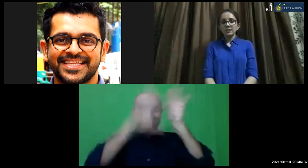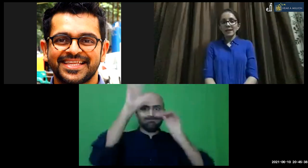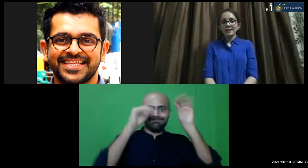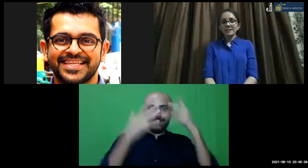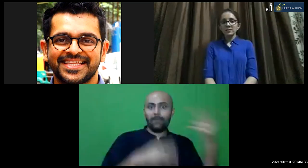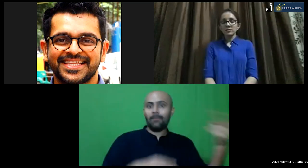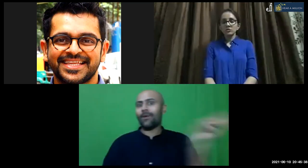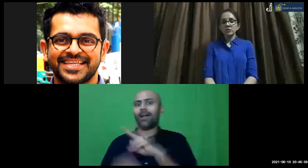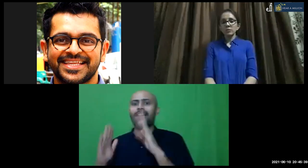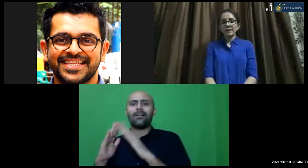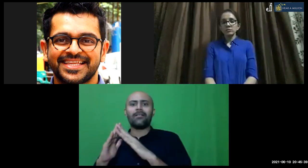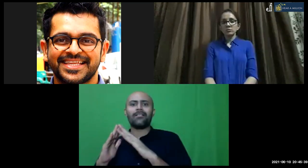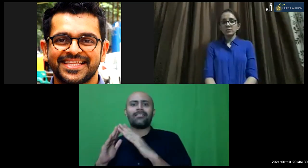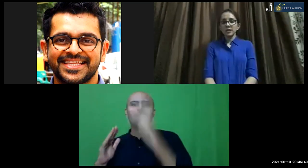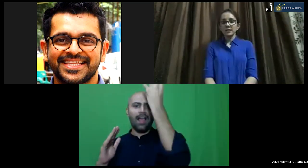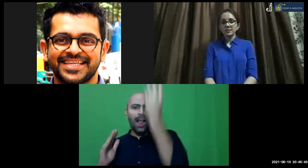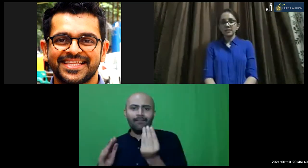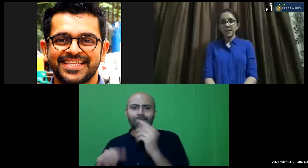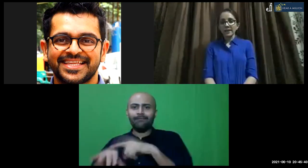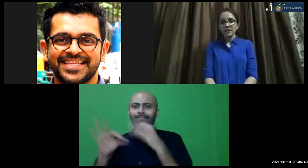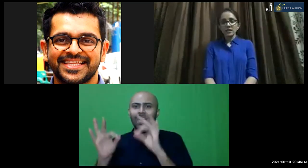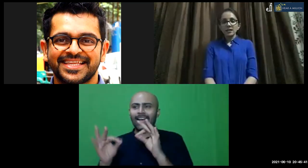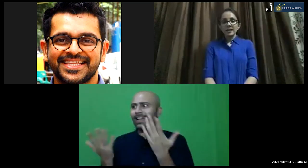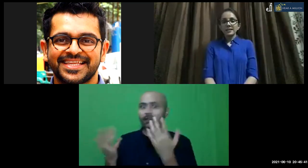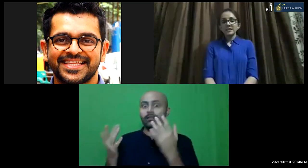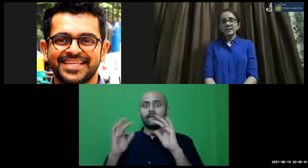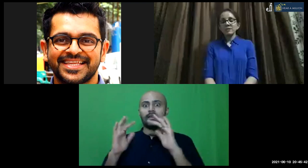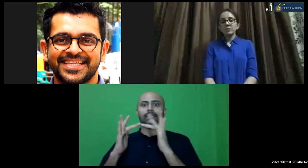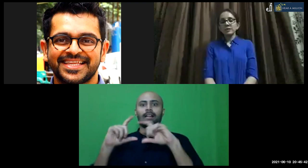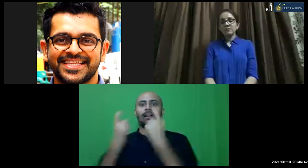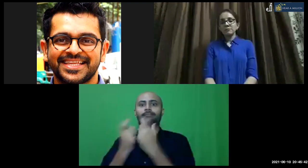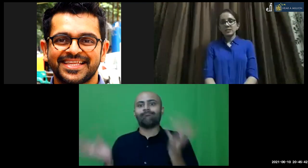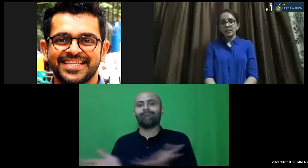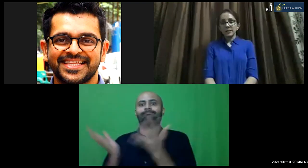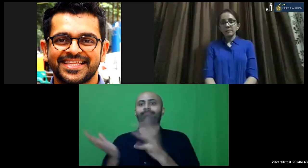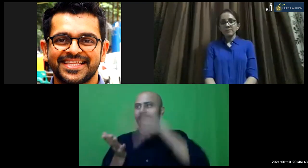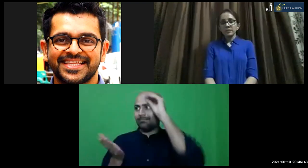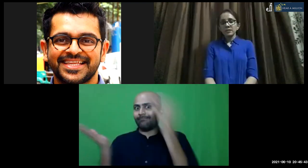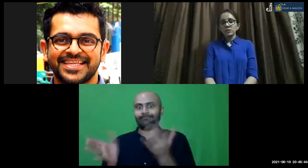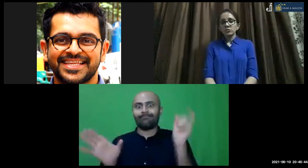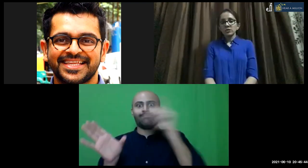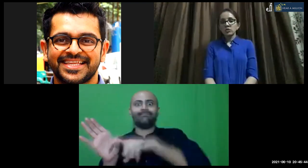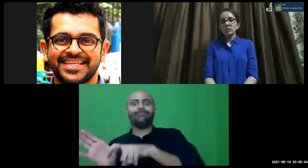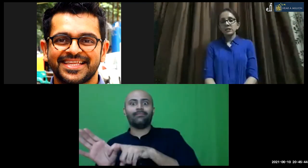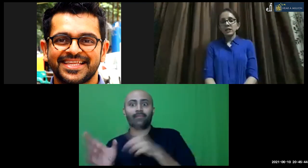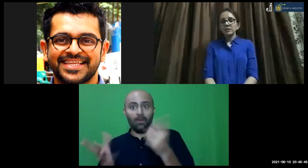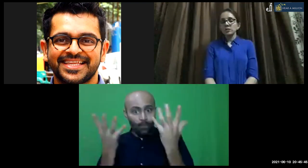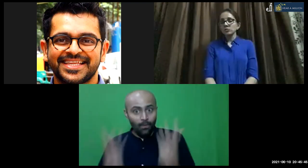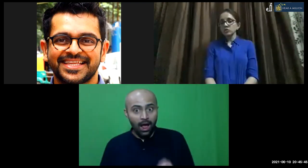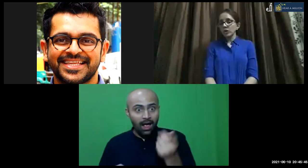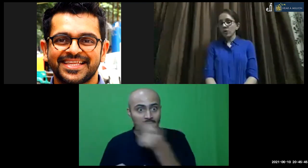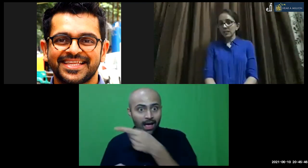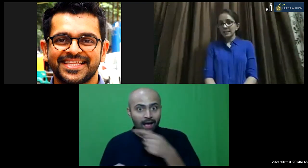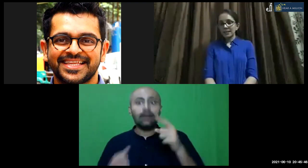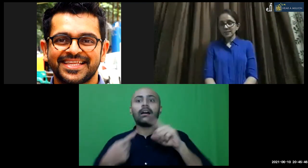reopen and the children go back to school, start learning again, and in the evening when they have free time, should we encourage them